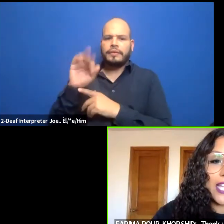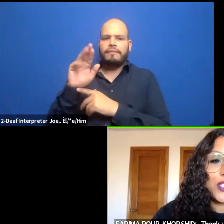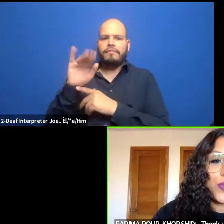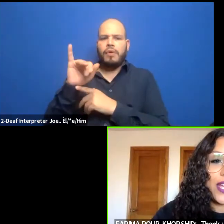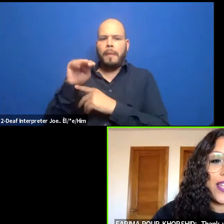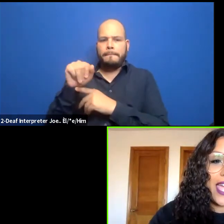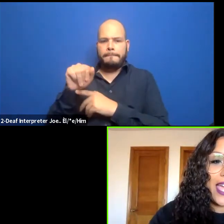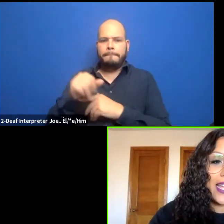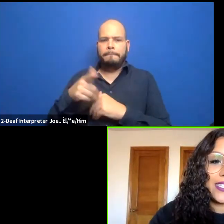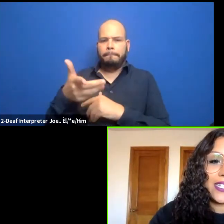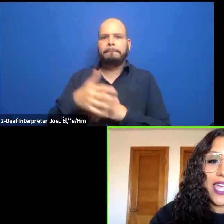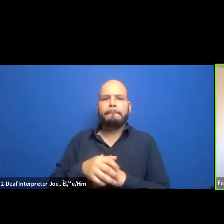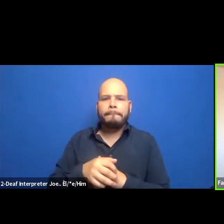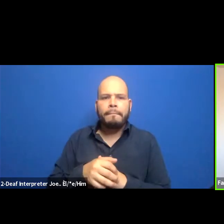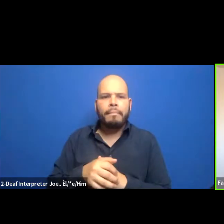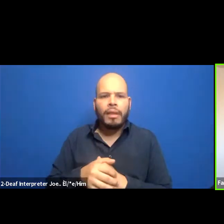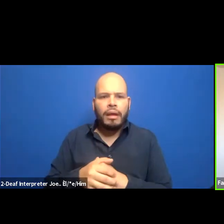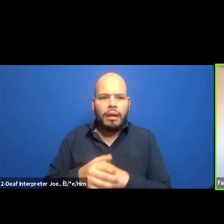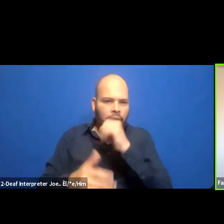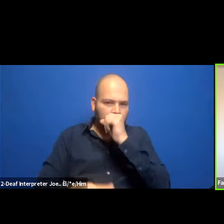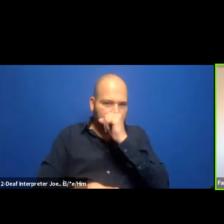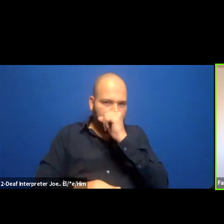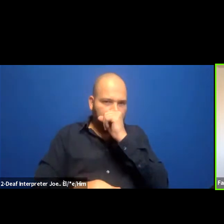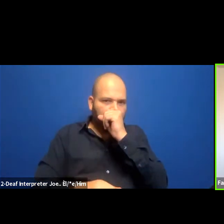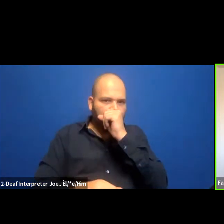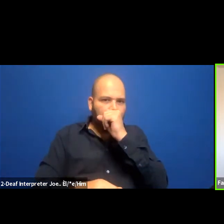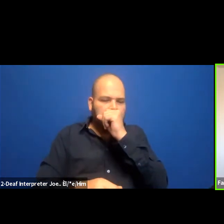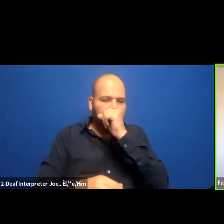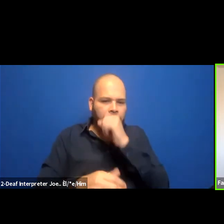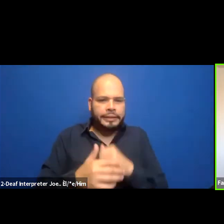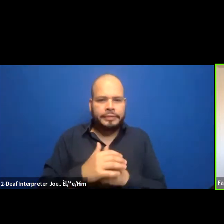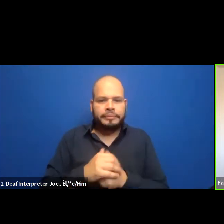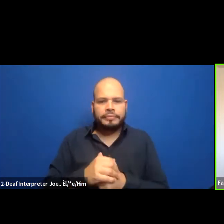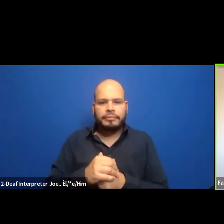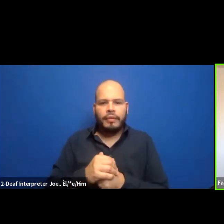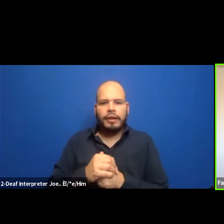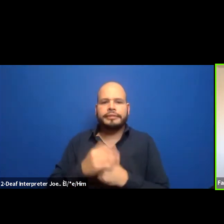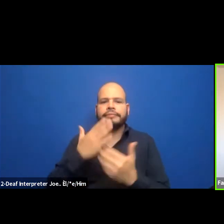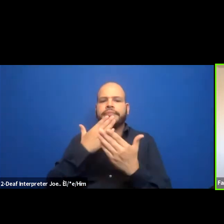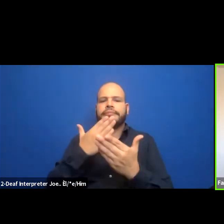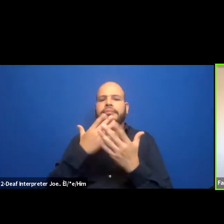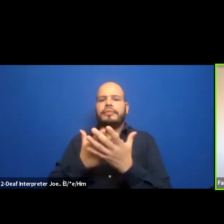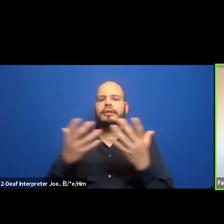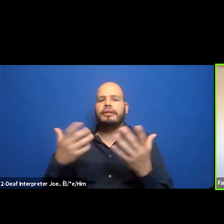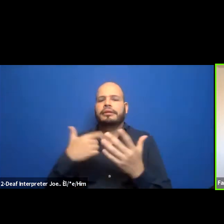Ottman, as well as Jakayla Williams Foster, after him,